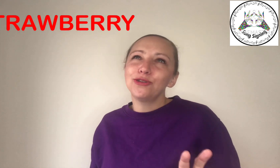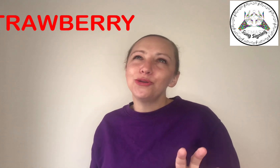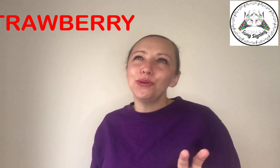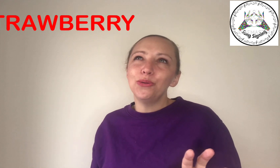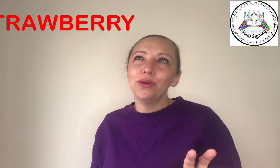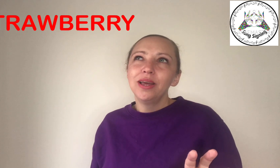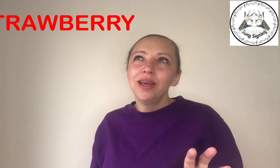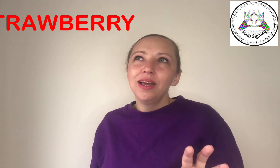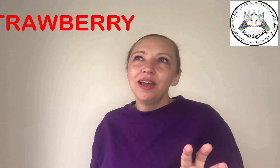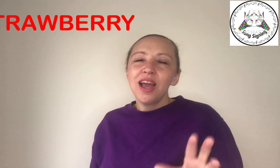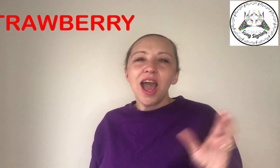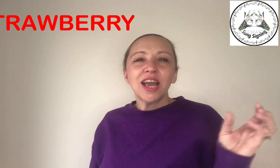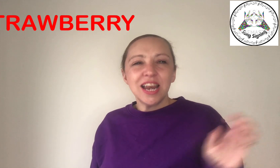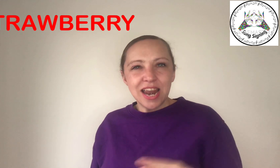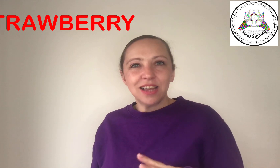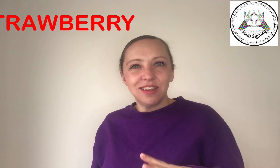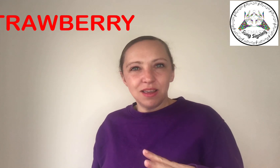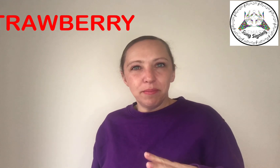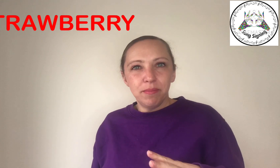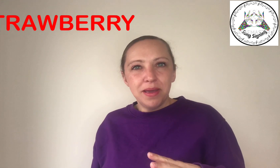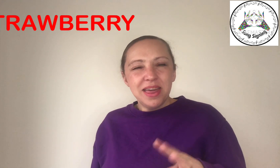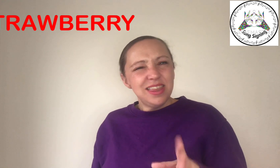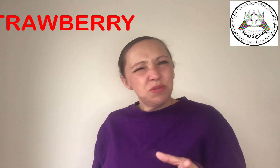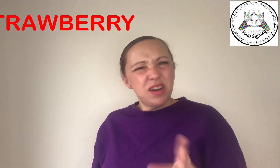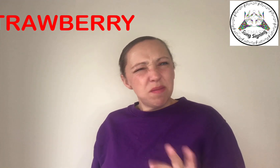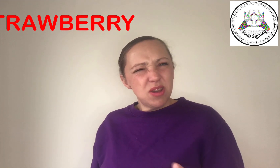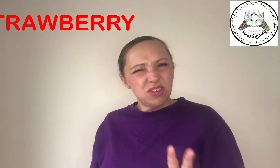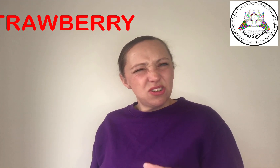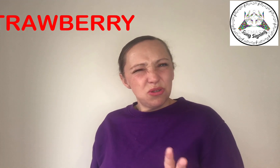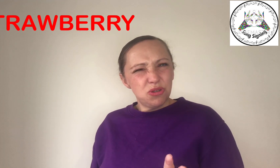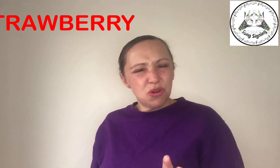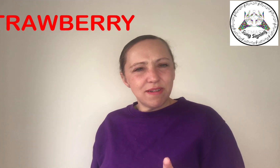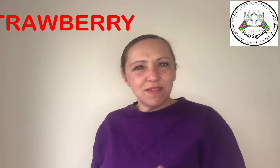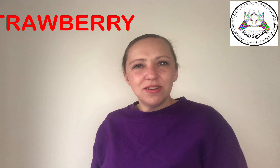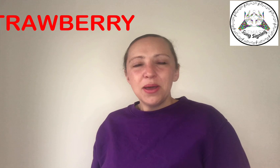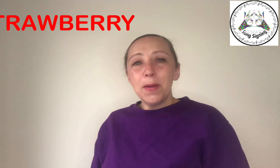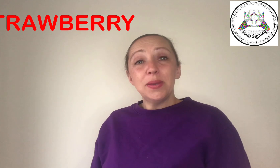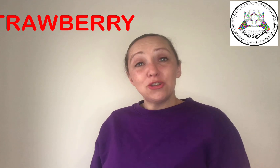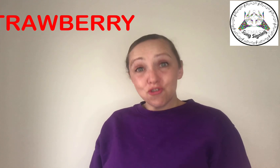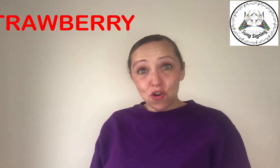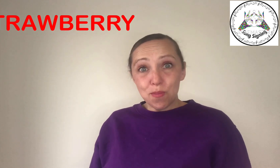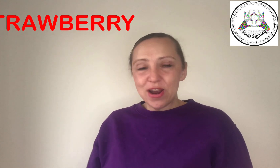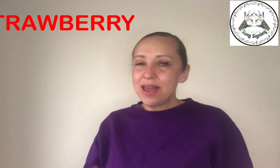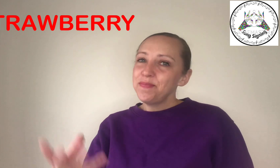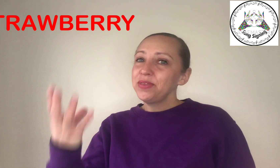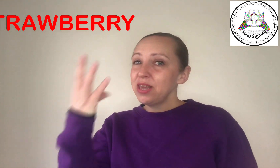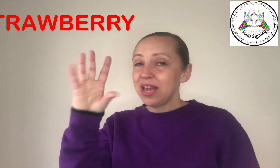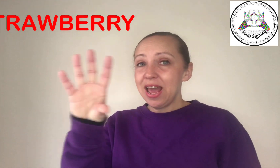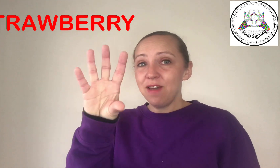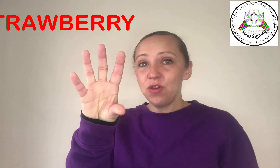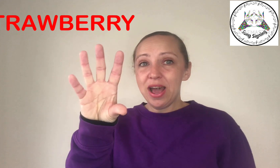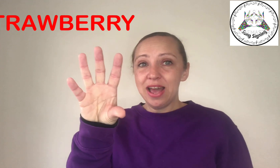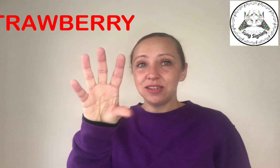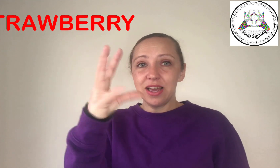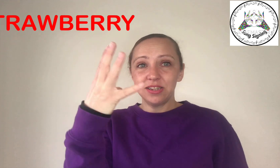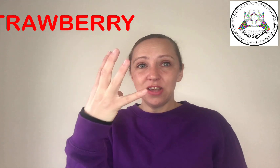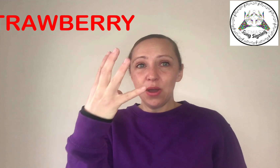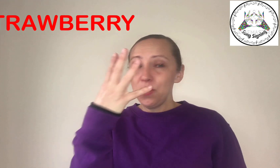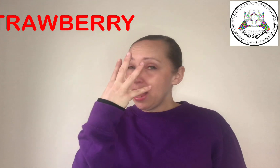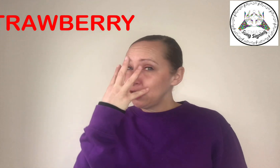to connect to them. This one I'm not too sure of. But strawberry, you're gonna have your hand like so and you're